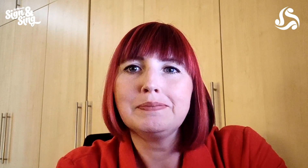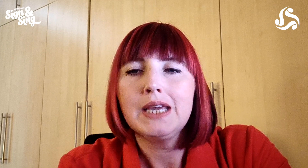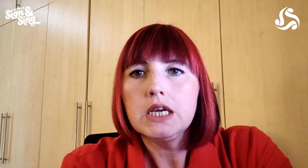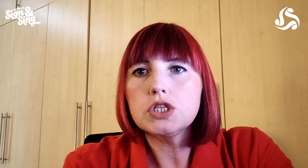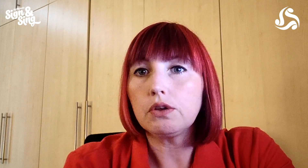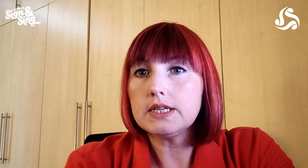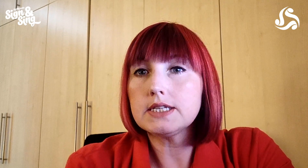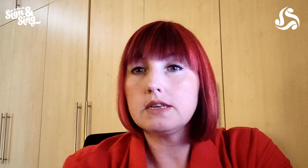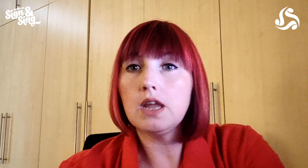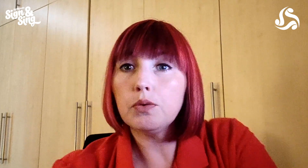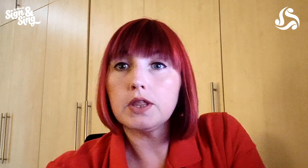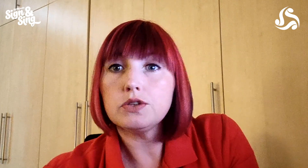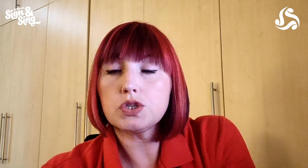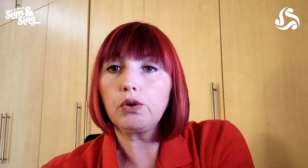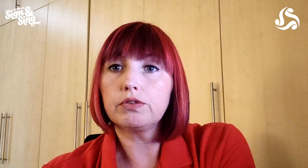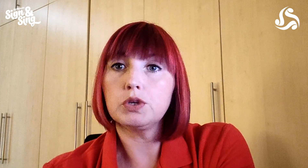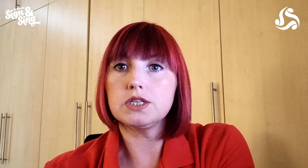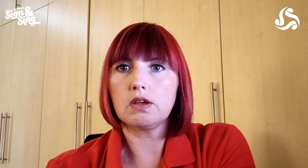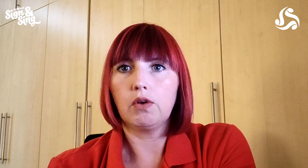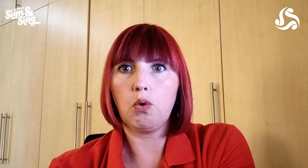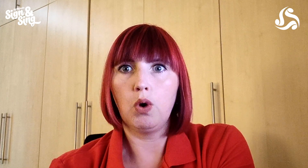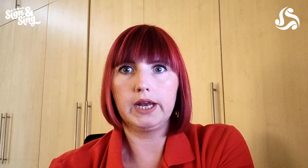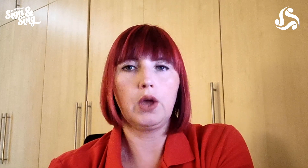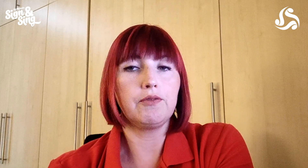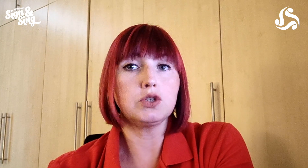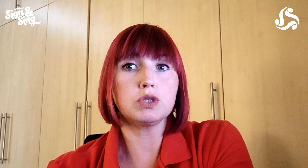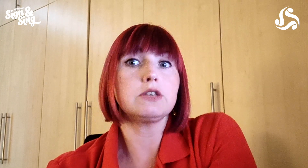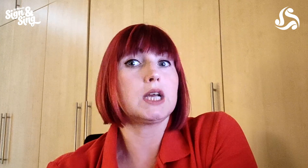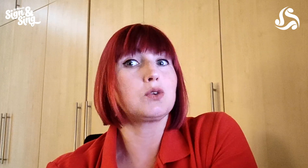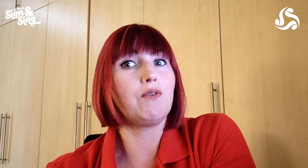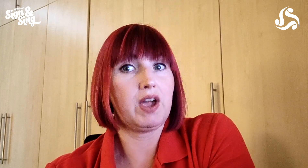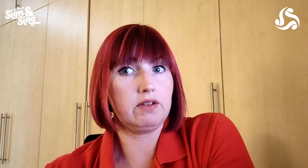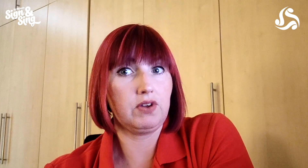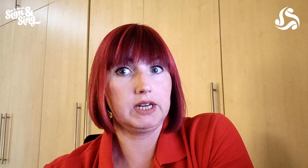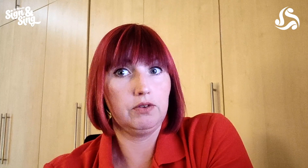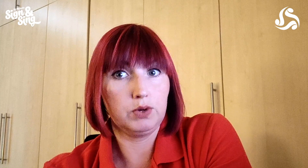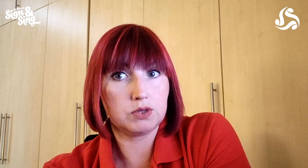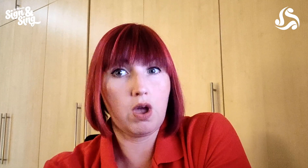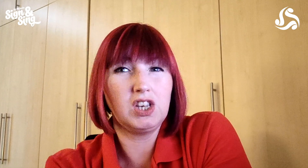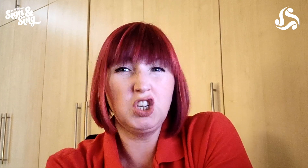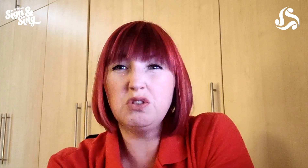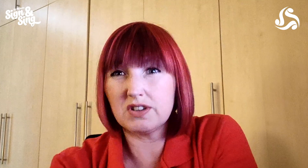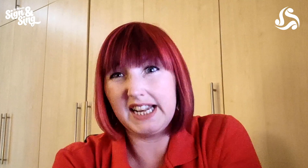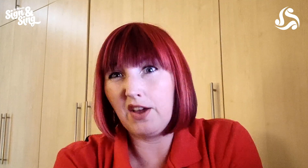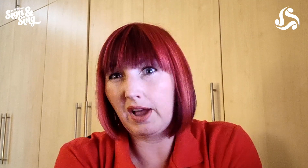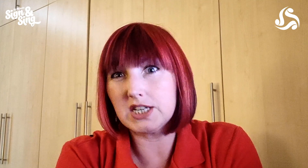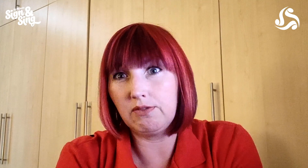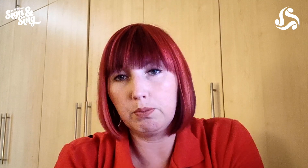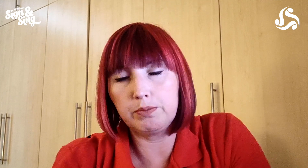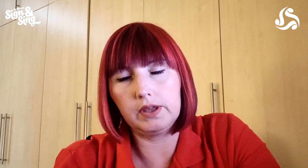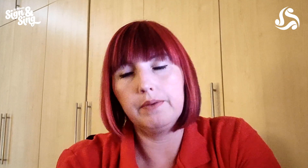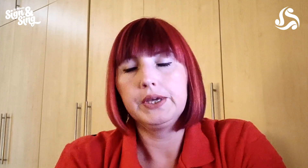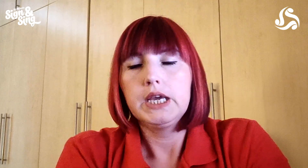fun. So this is another one of those songs which is quite low. In fact, George Ezra has got a very, very low voice, quite unusually low